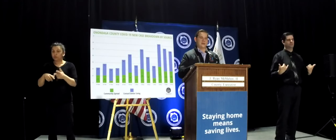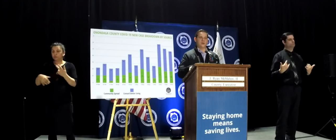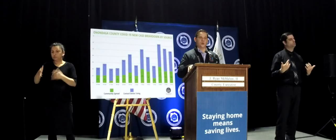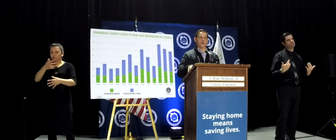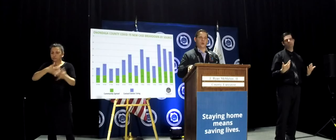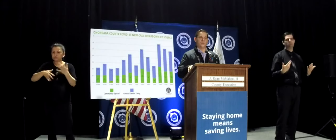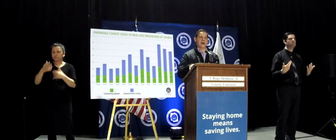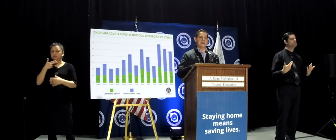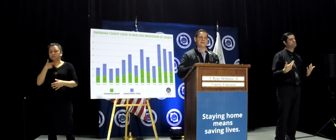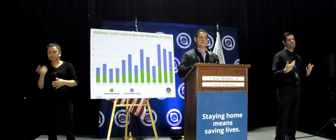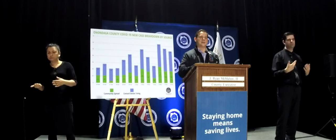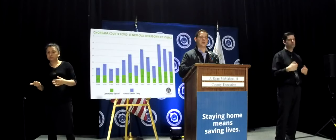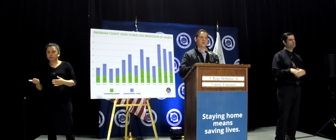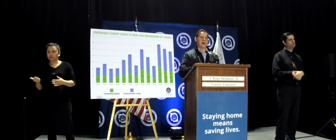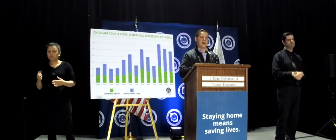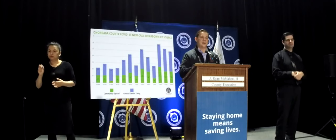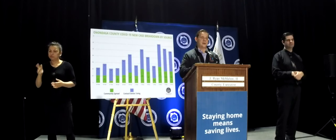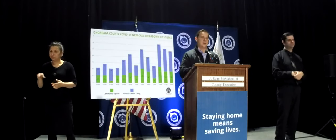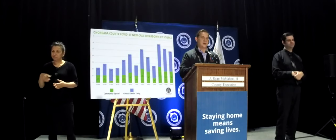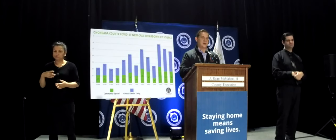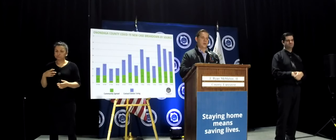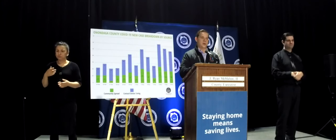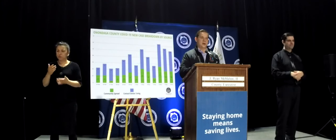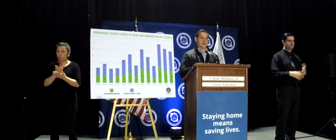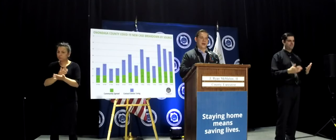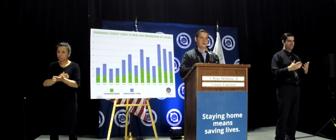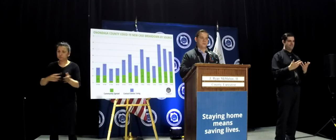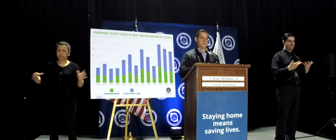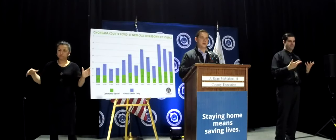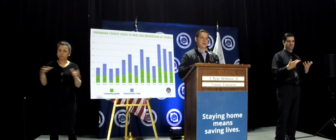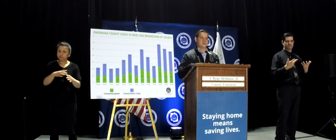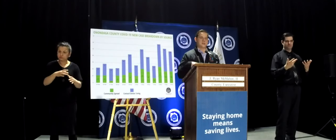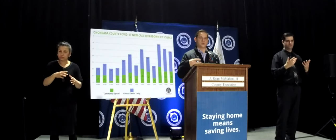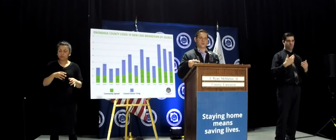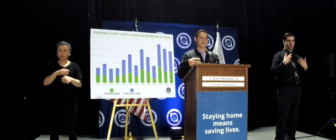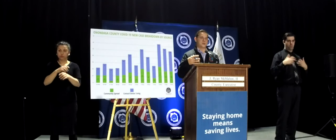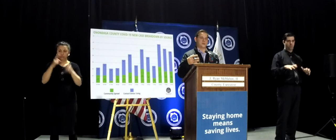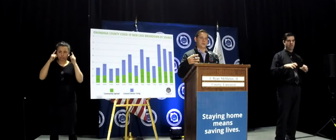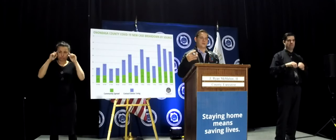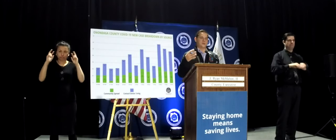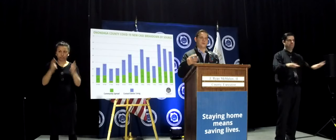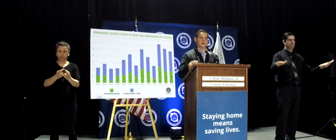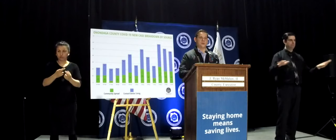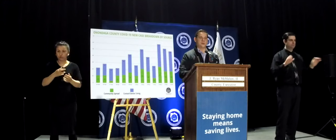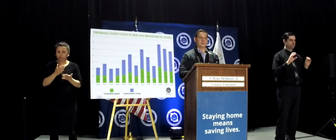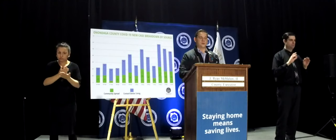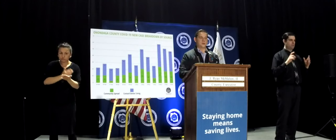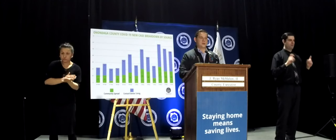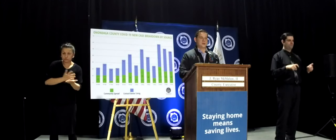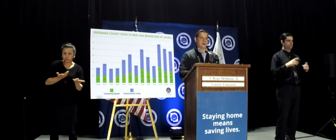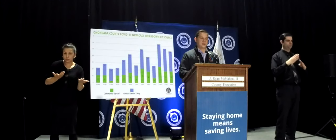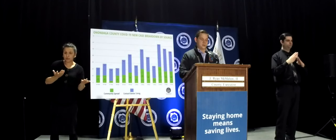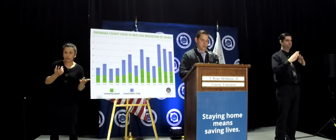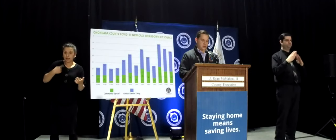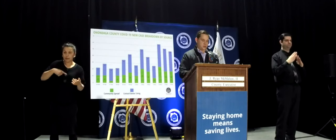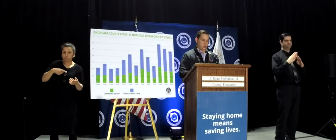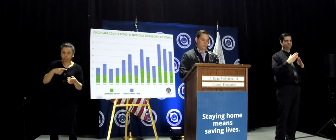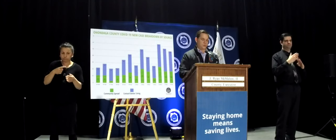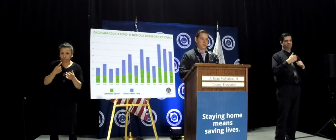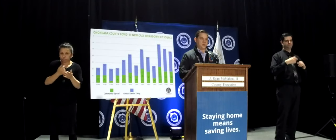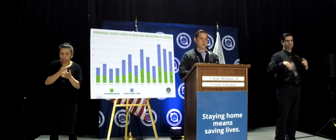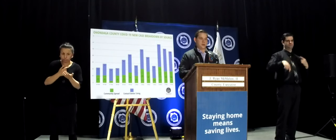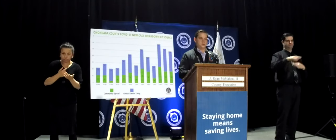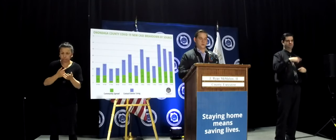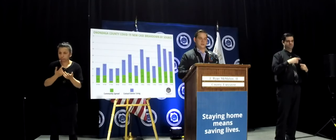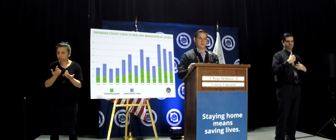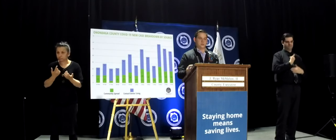now you have your new norm. How do you still do that in a way that mitigates this risk to yourself and your family? And so it's a challenge.